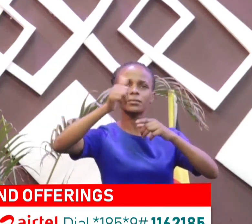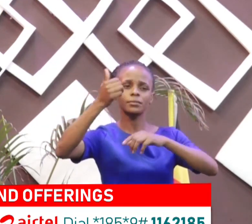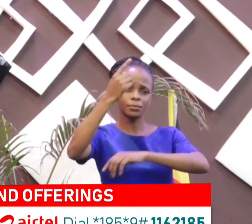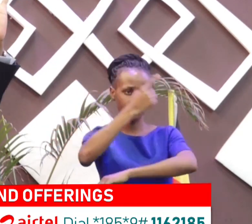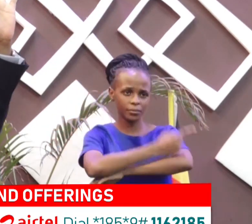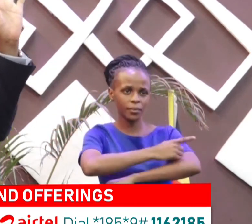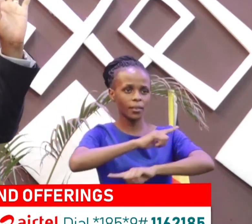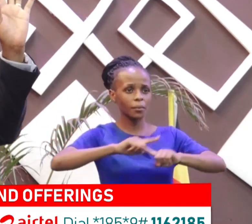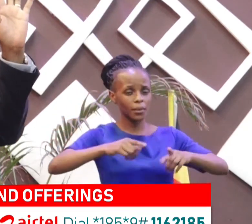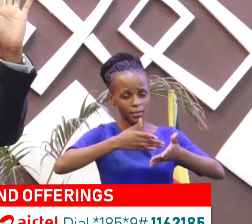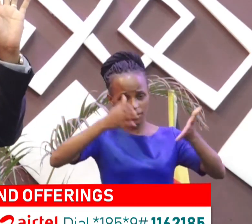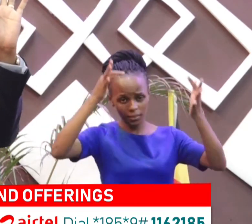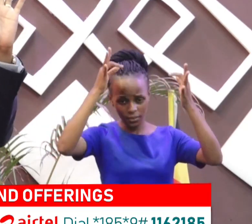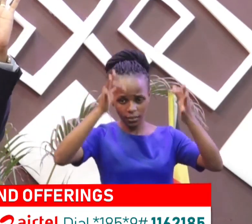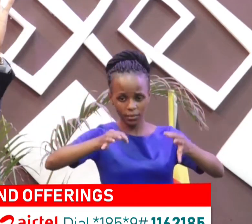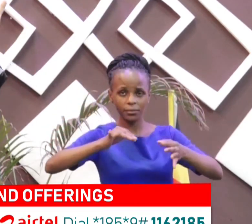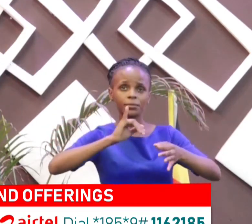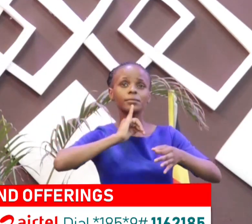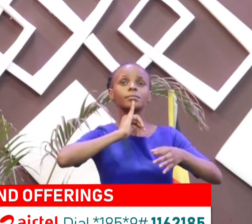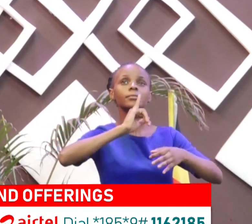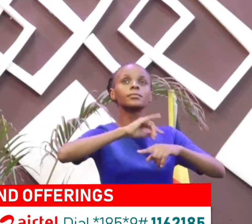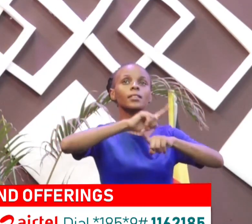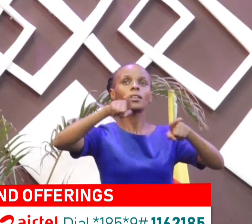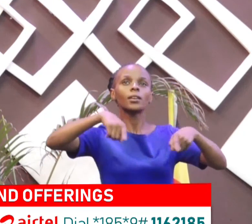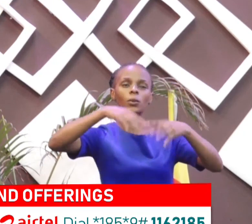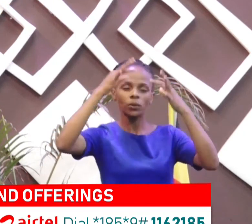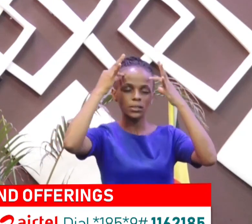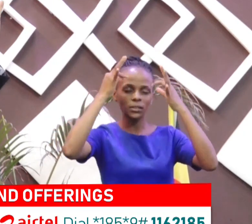extended. But whatever it is, we